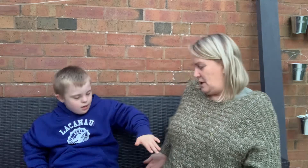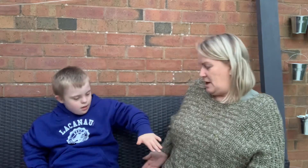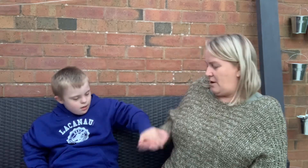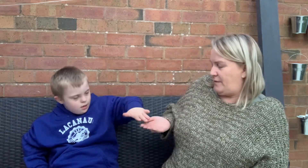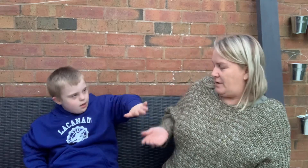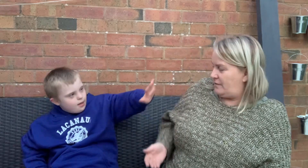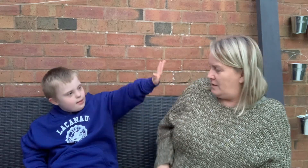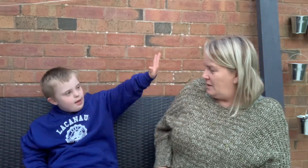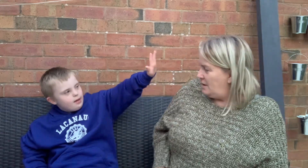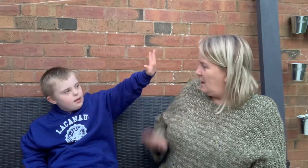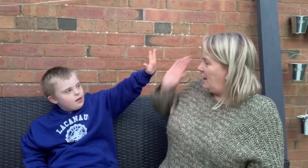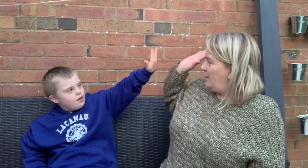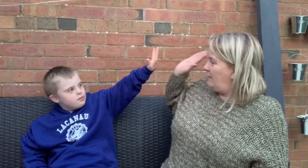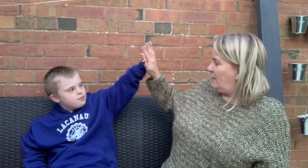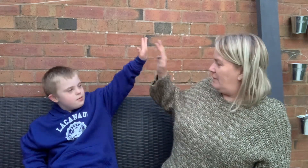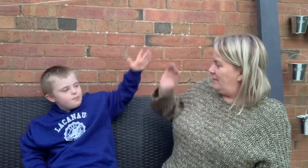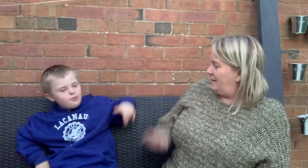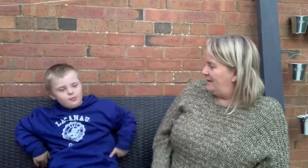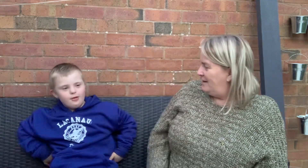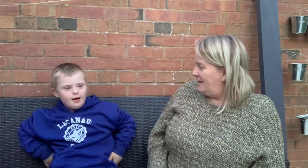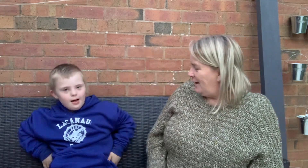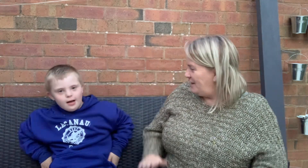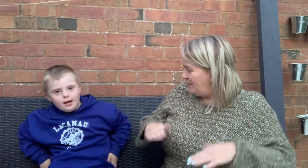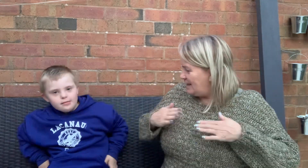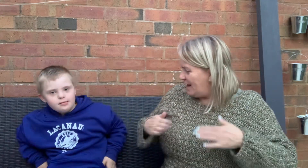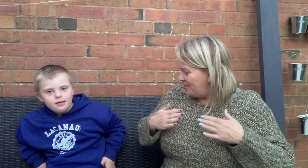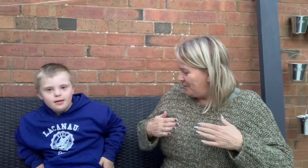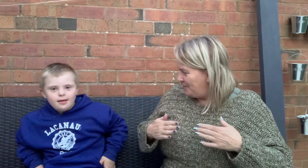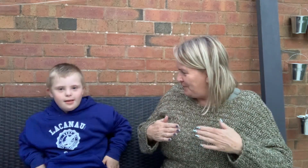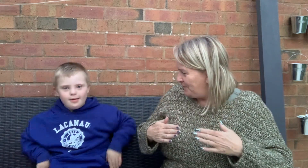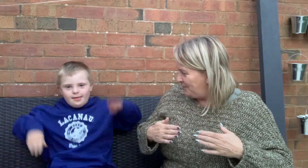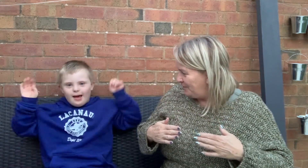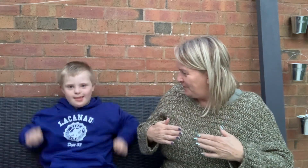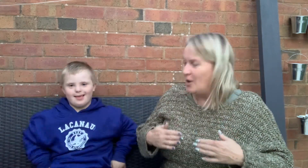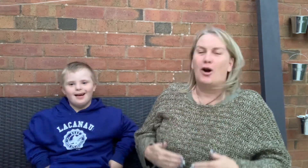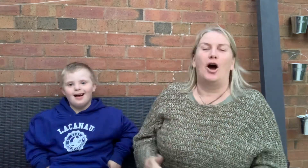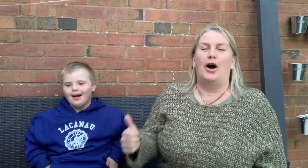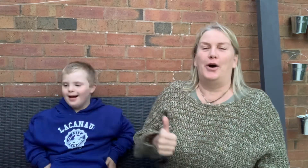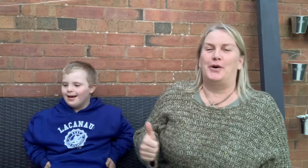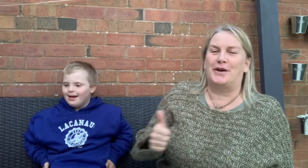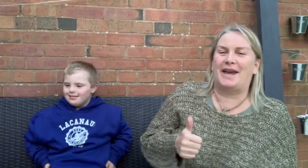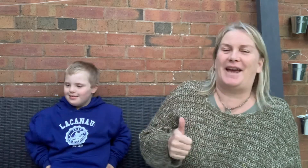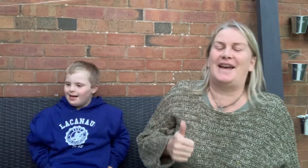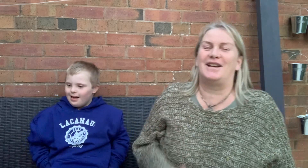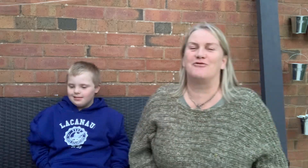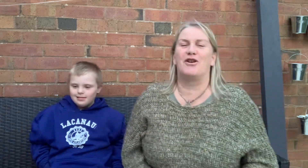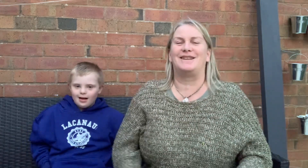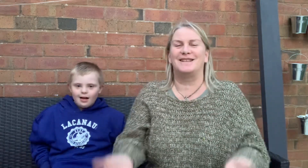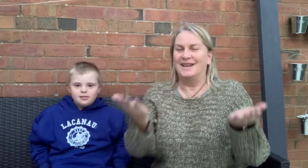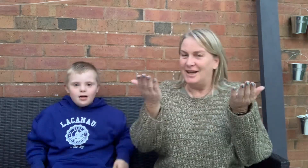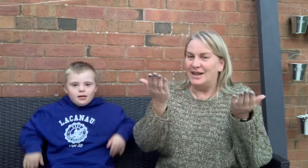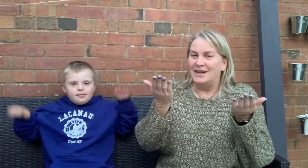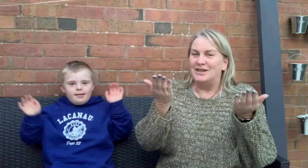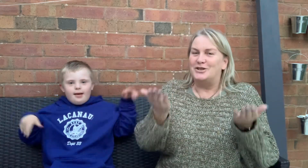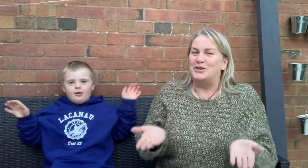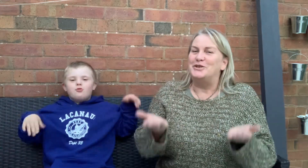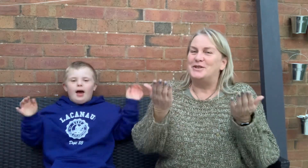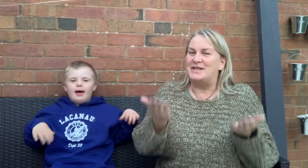high 5. Ever. And a high 5. Boom. Are you ready now? Yes. Okay. Right. Do you Tuesday's